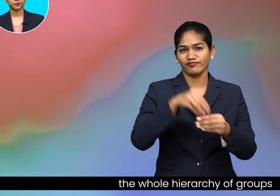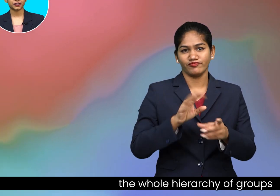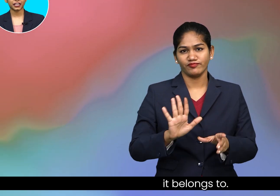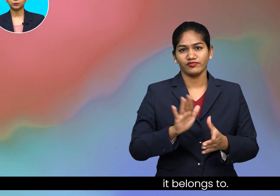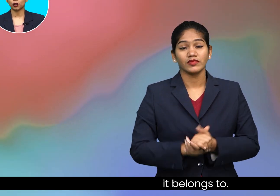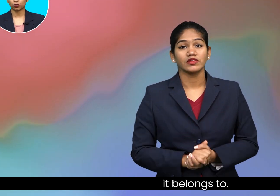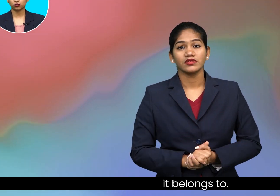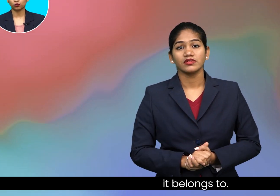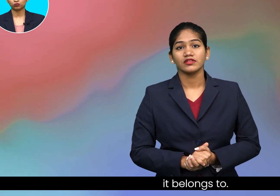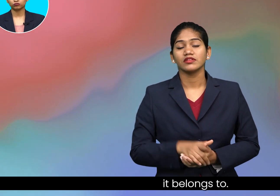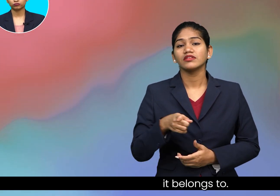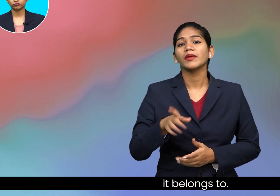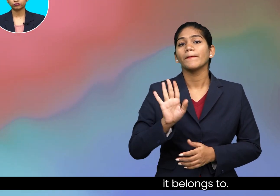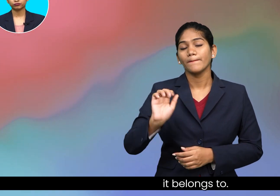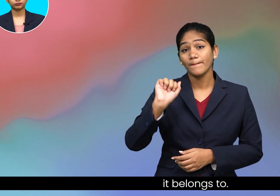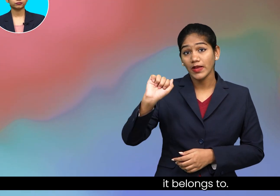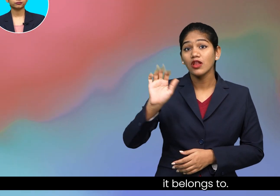the it belongs to.